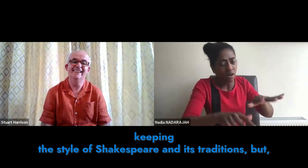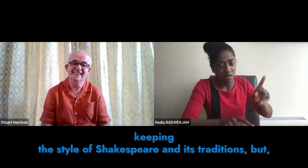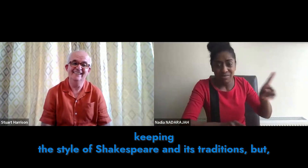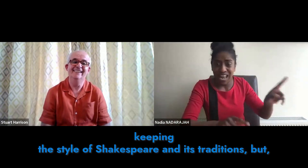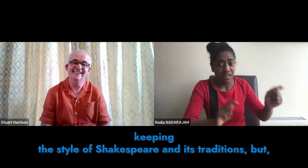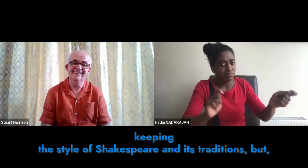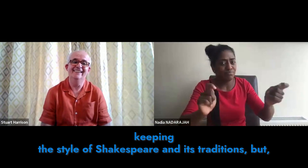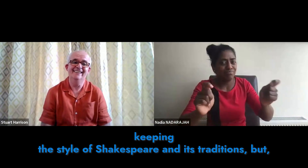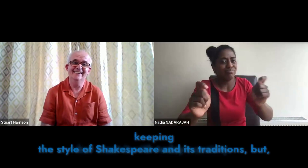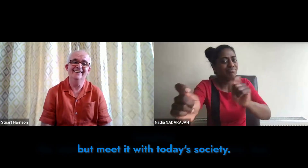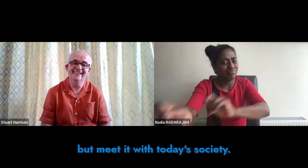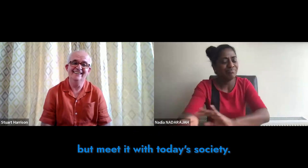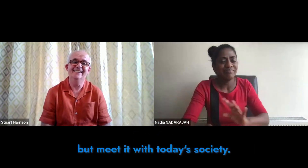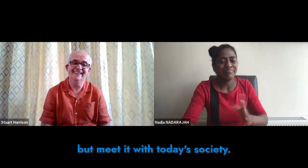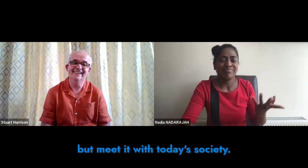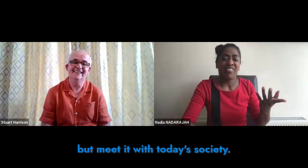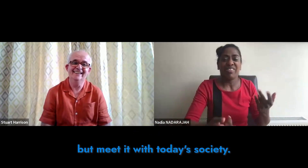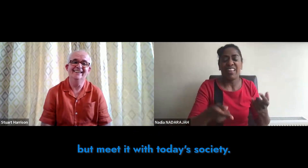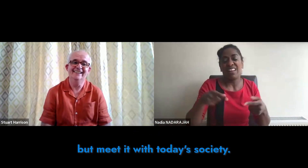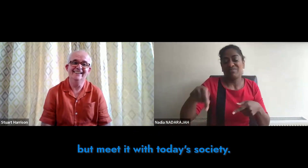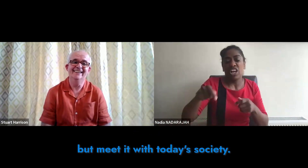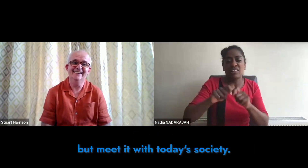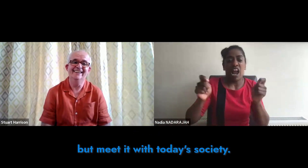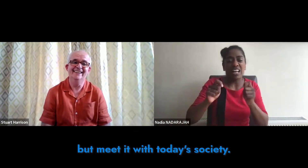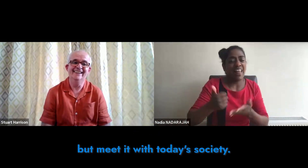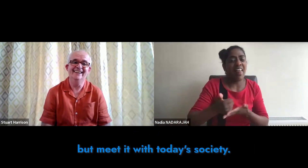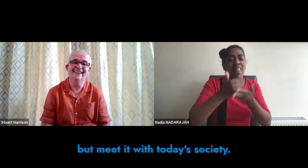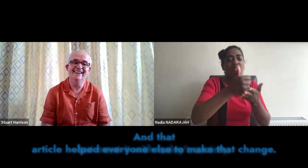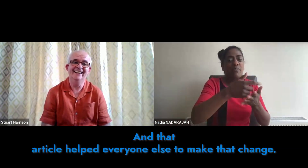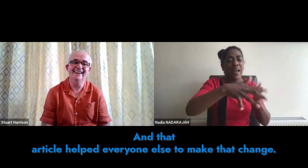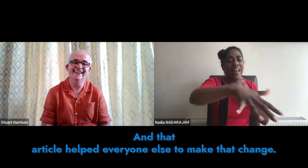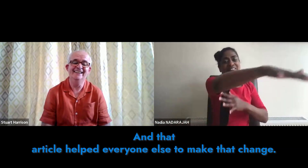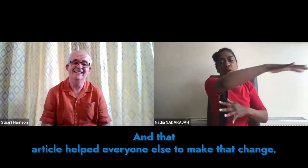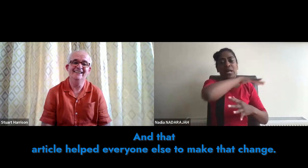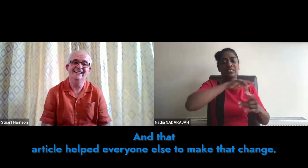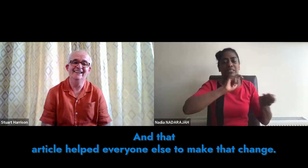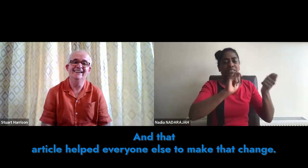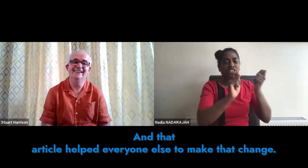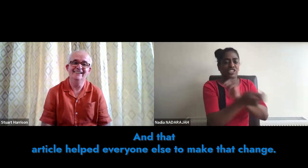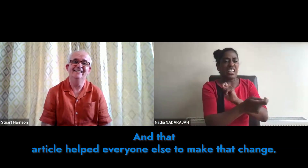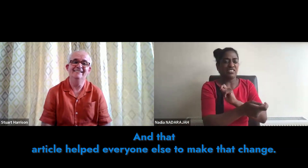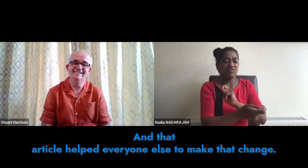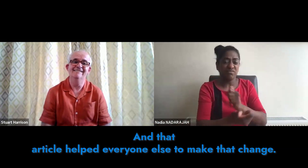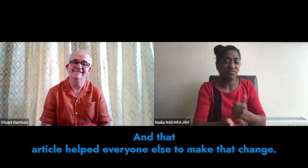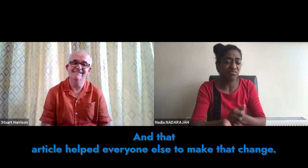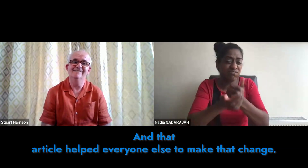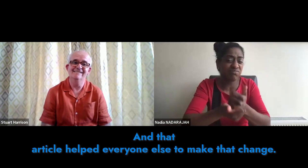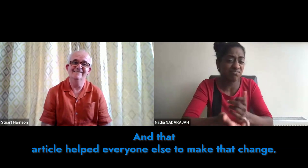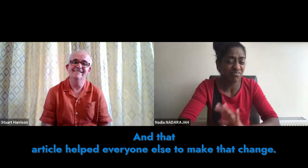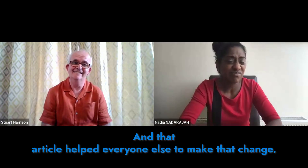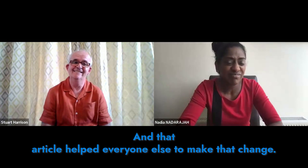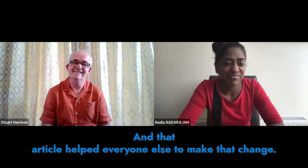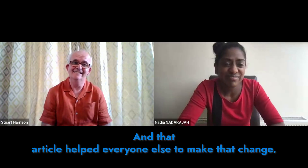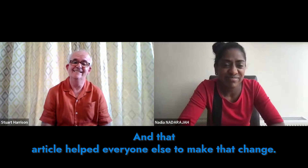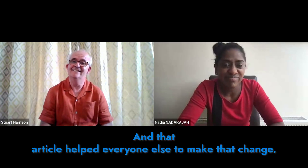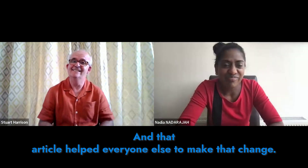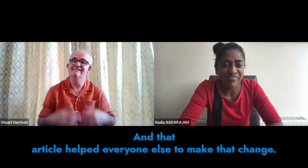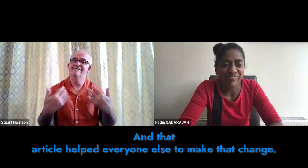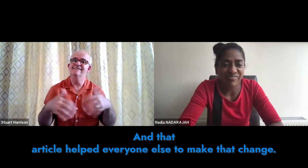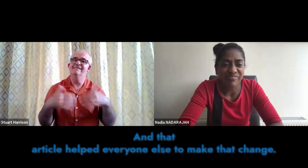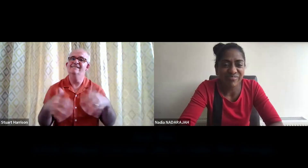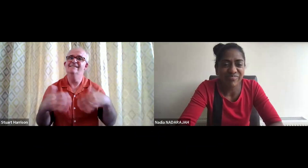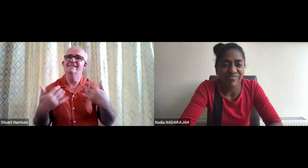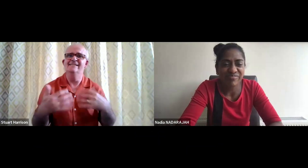its traditions, but meet it with today's society. And that article helped everyone else to make